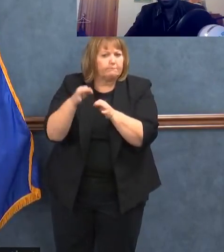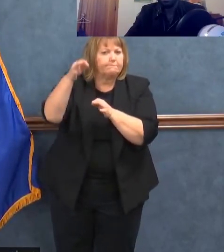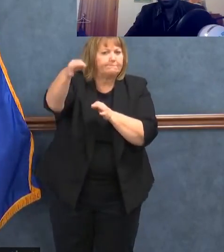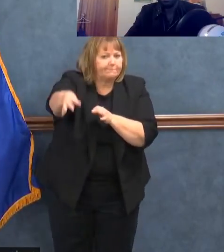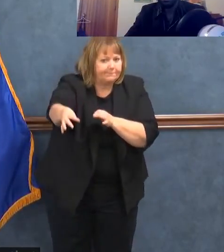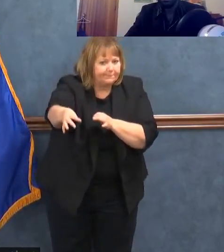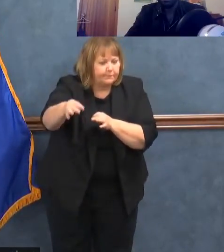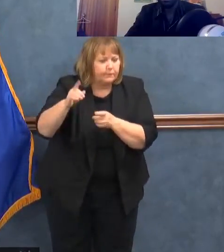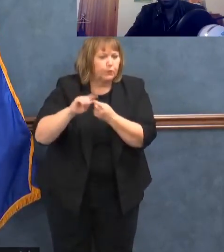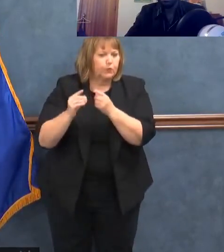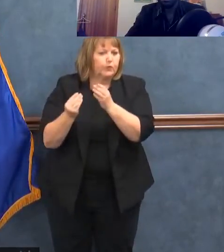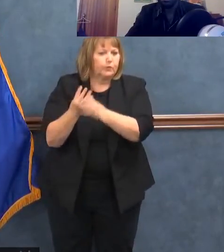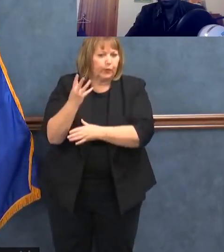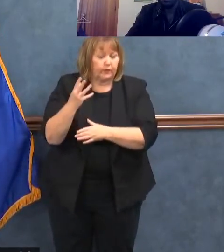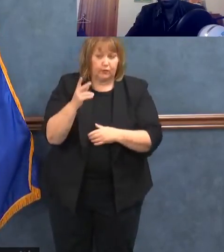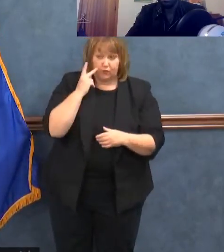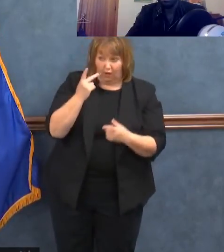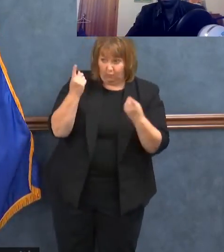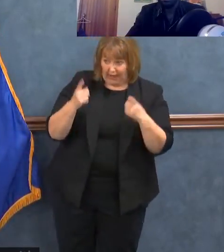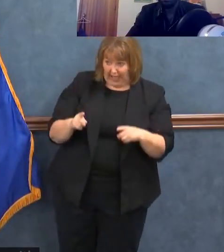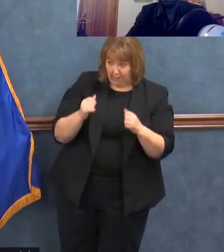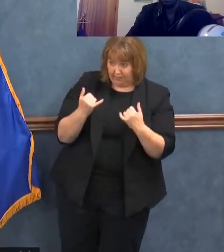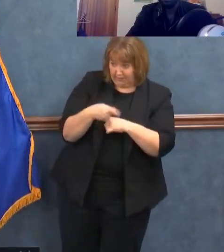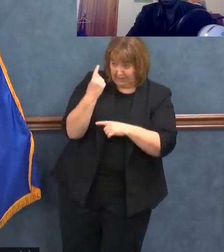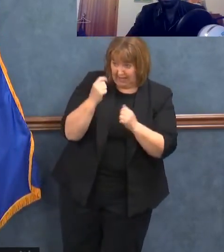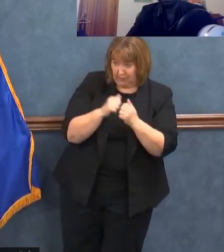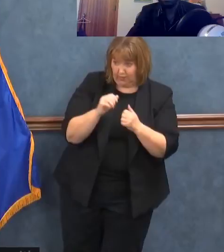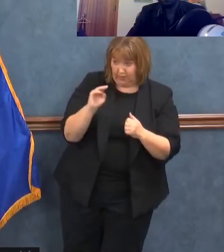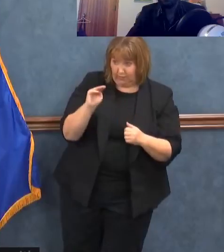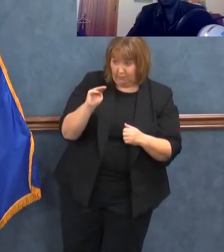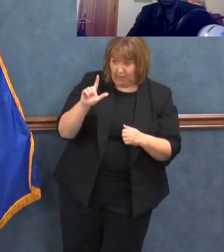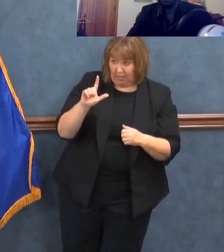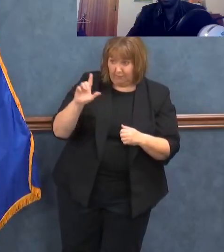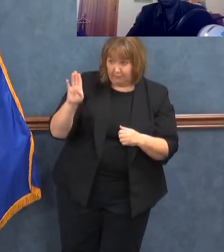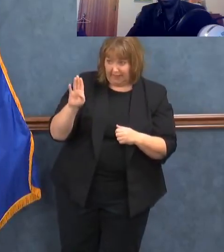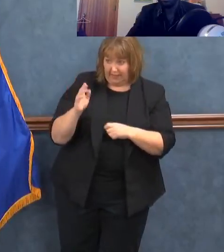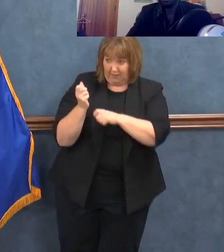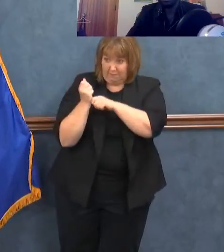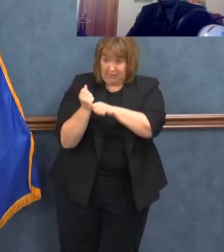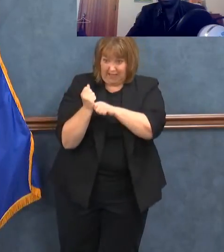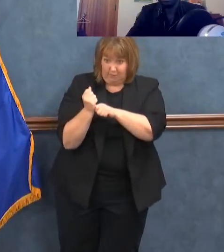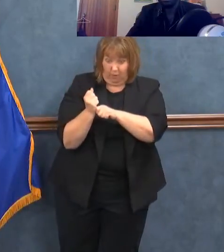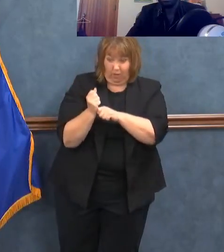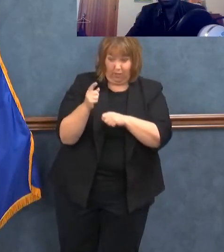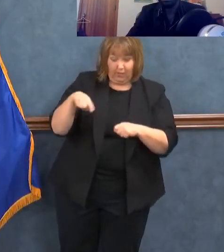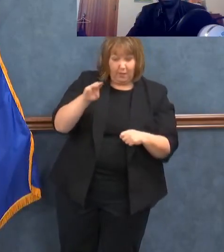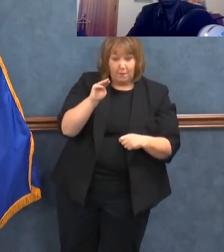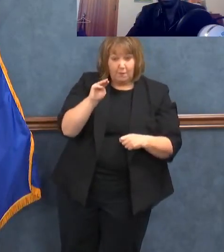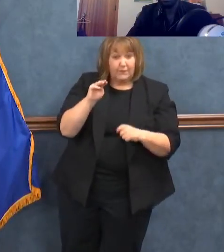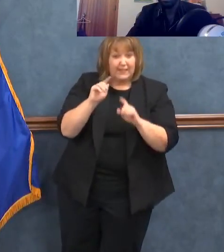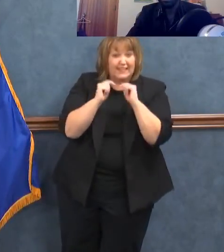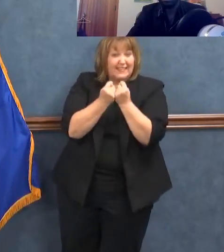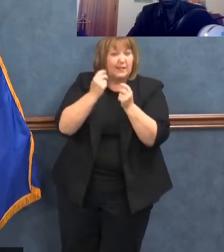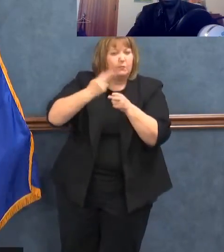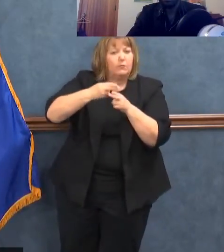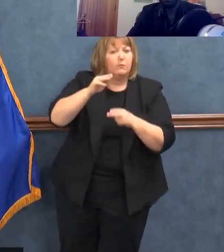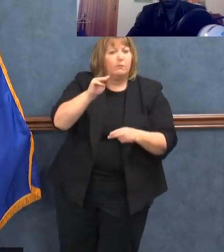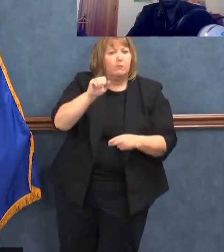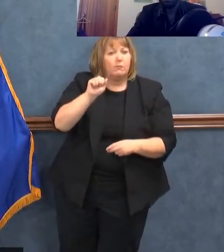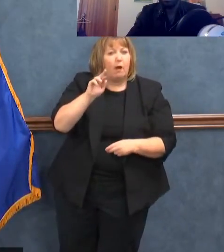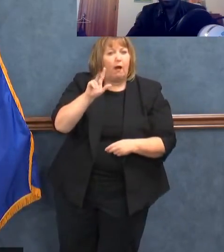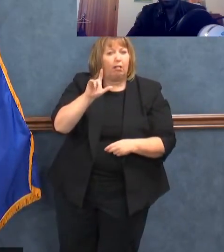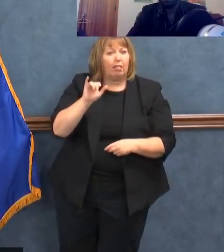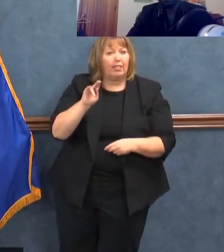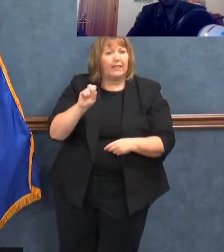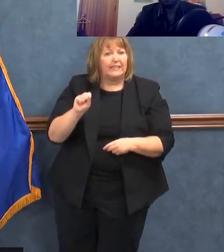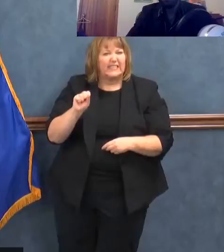saw what happened today with Major League Baseball. I think the Marlins had 14 people test positive, and they're pretty restrictive on these folks. So